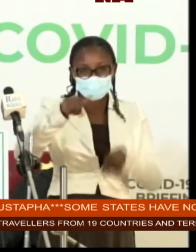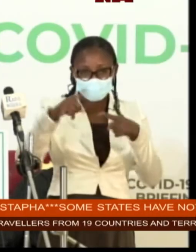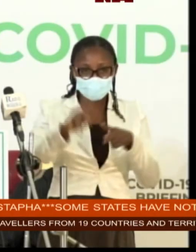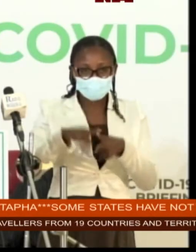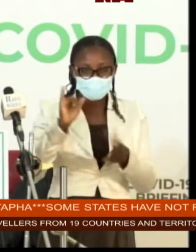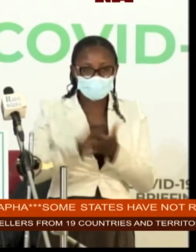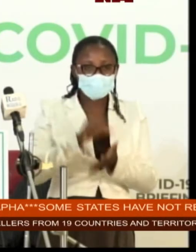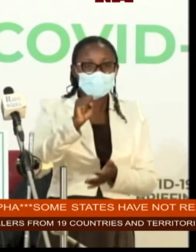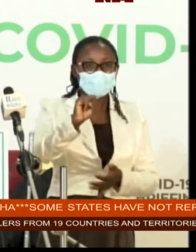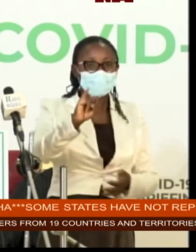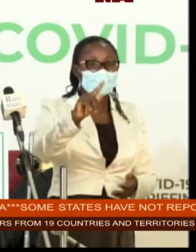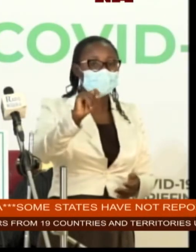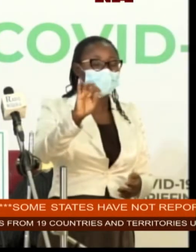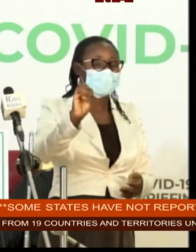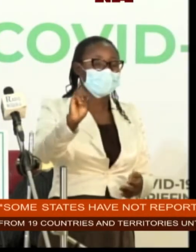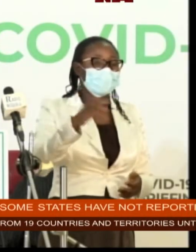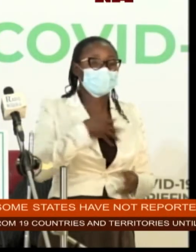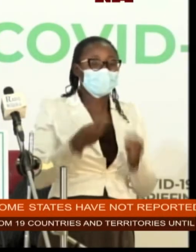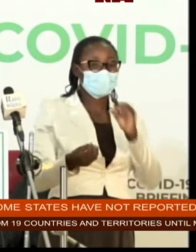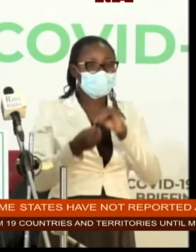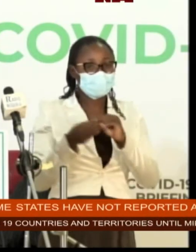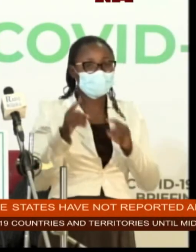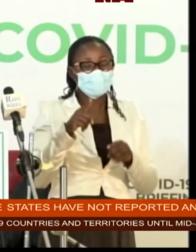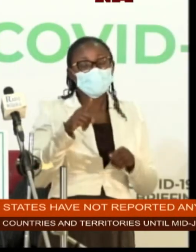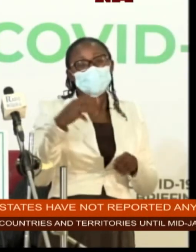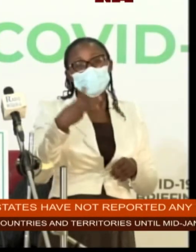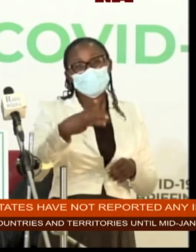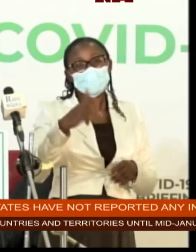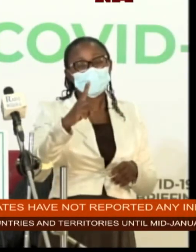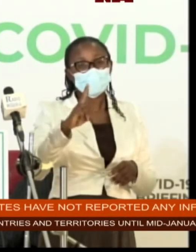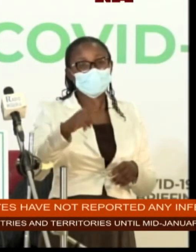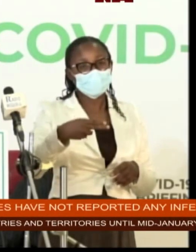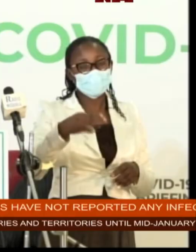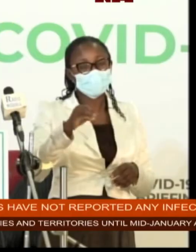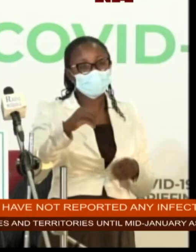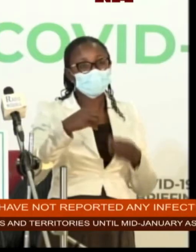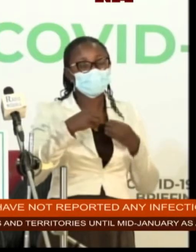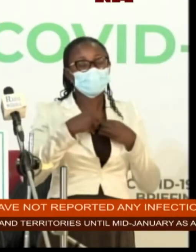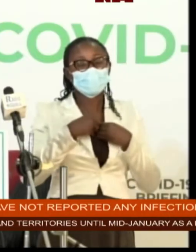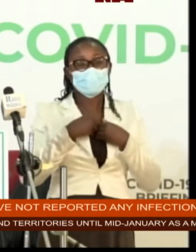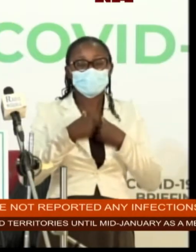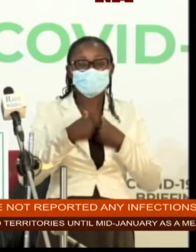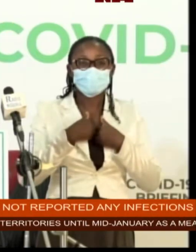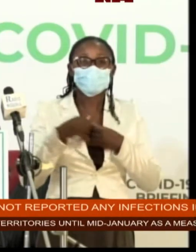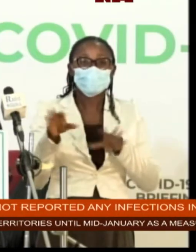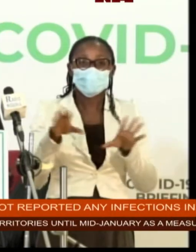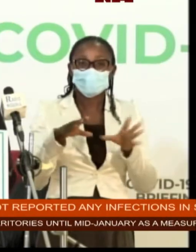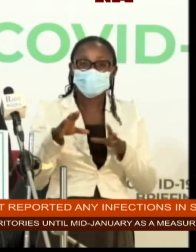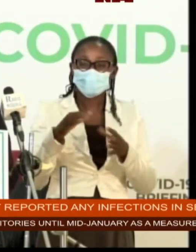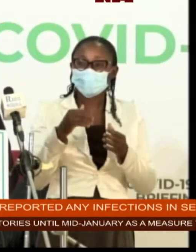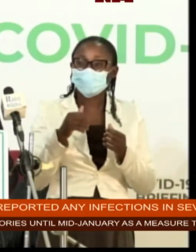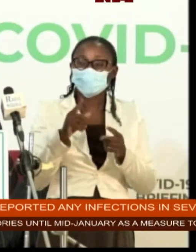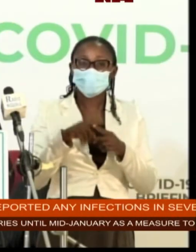site. In addition, as you know, WHO has entered into partnership with